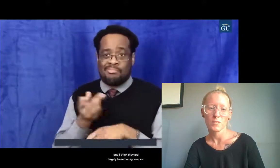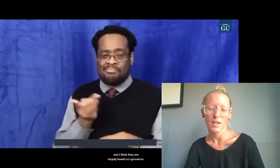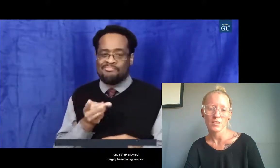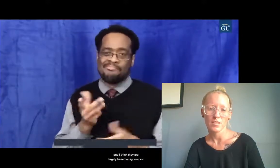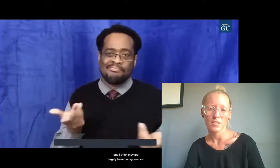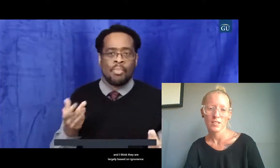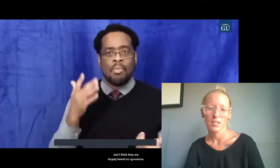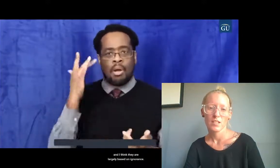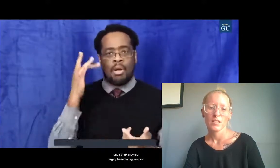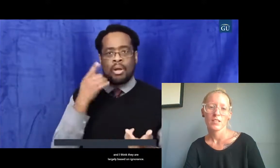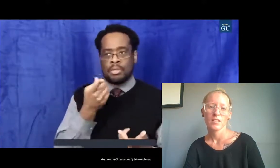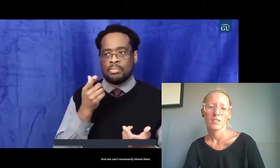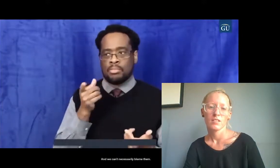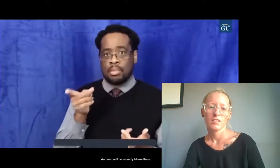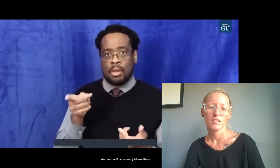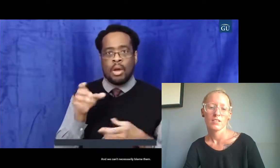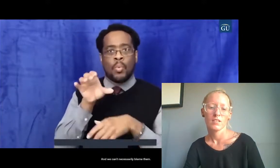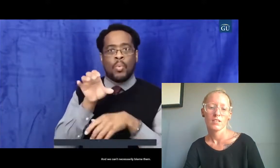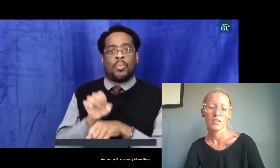two responses,